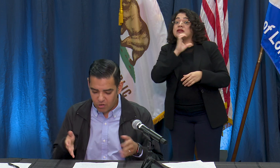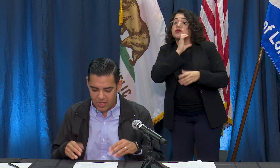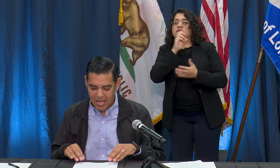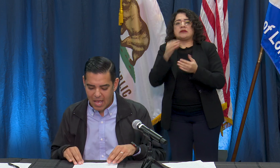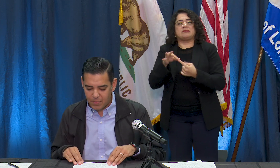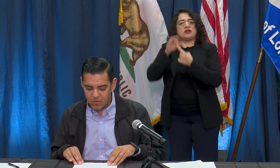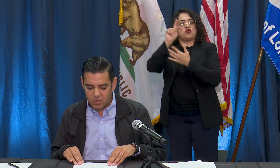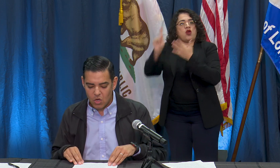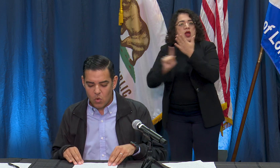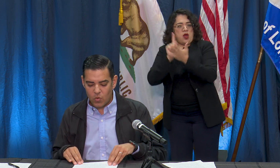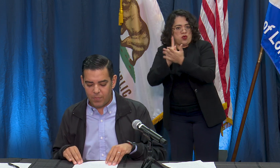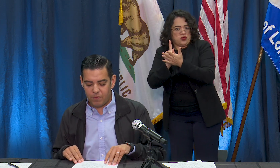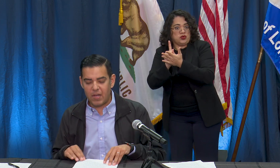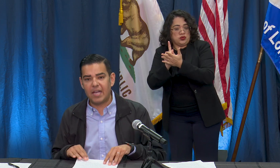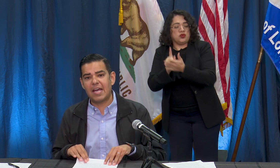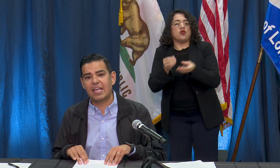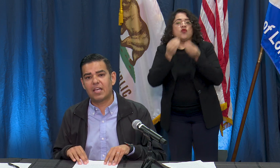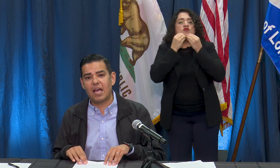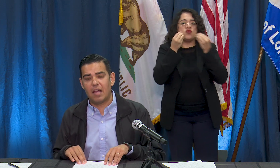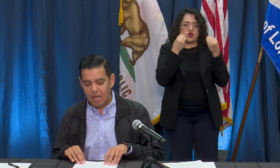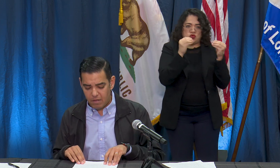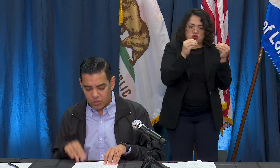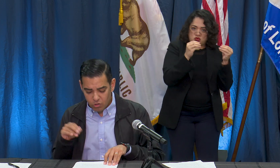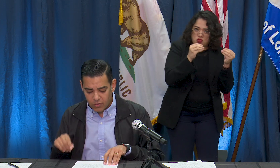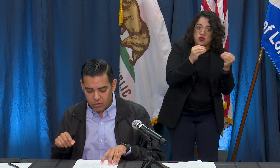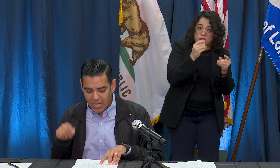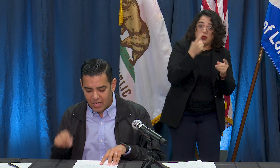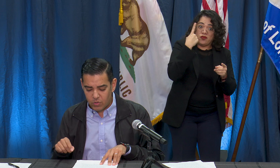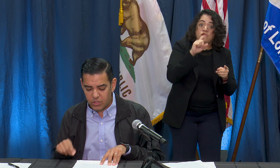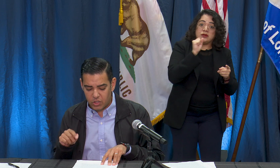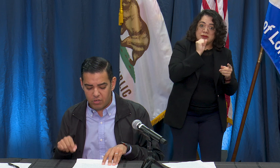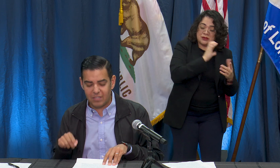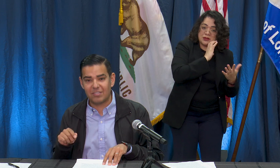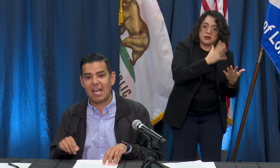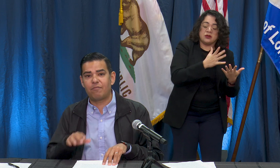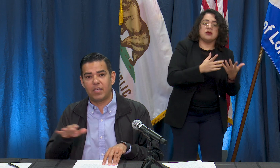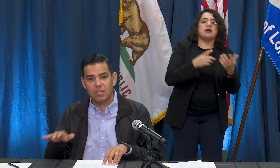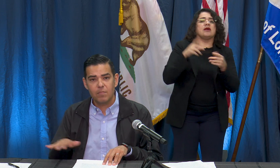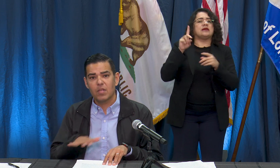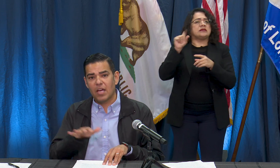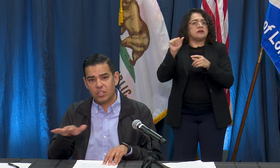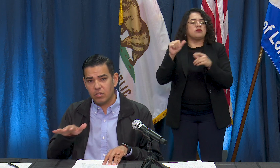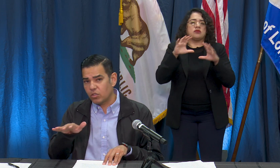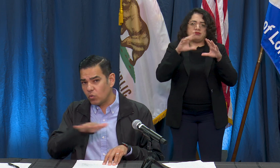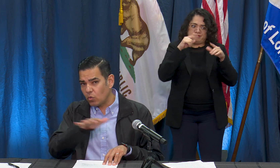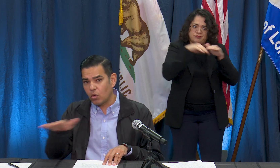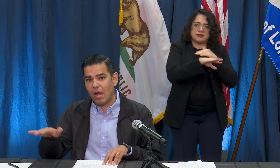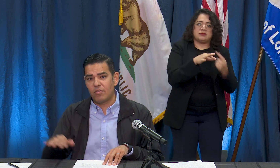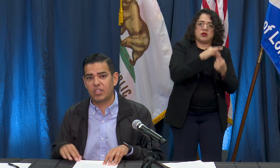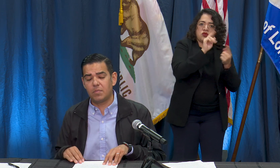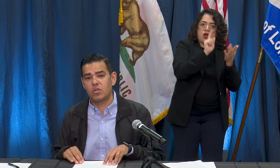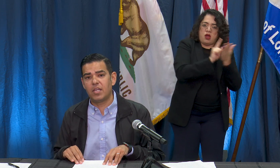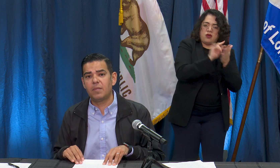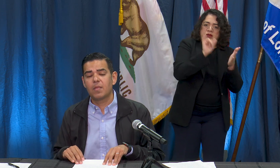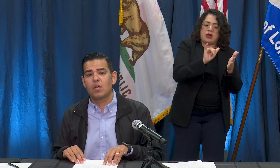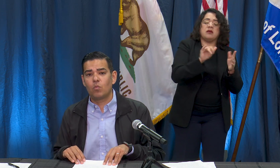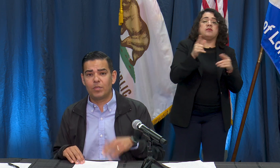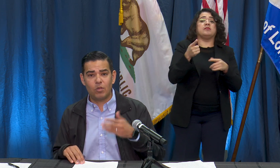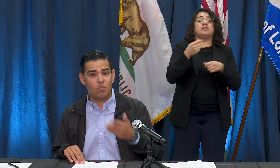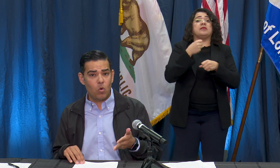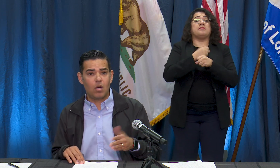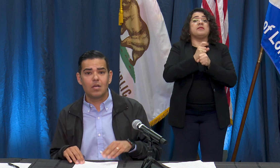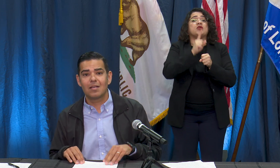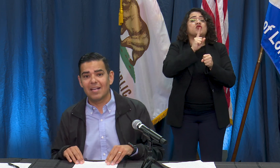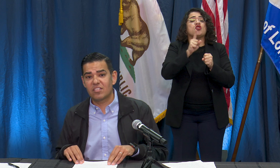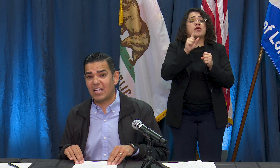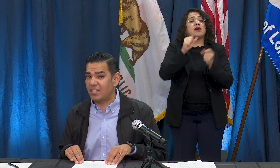to ensure that it happens. We're going to provide ensure that there's adequate security and staffing to go out in the community. We'll be